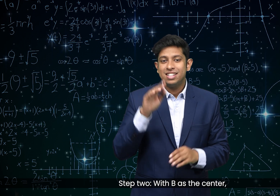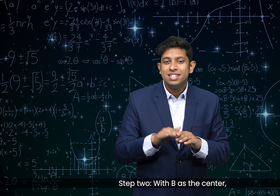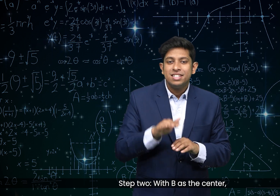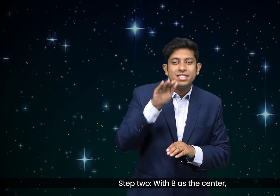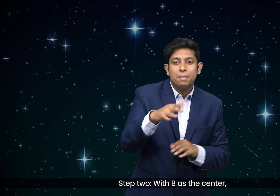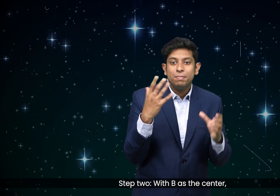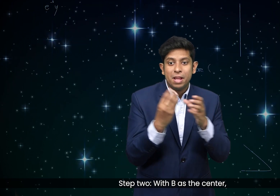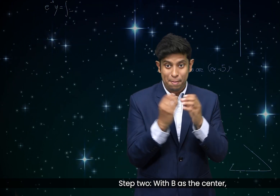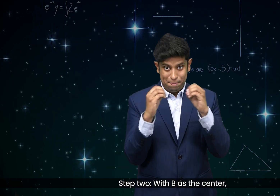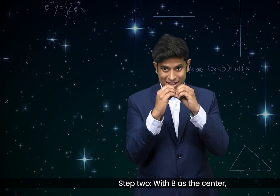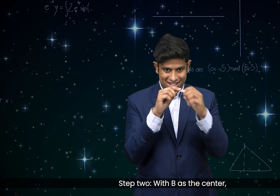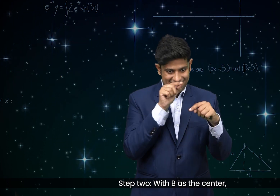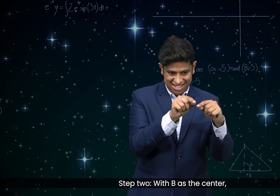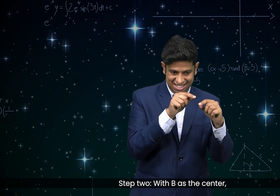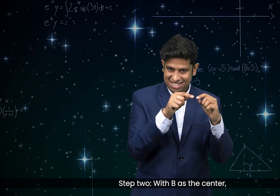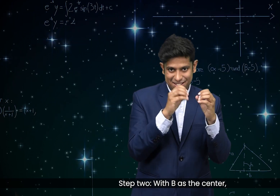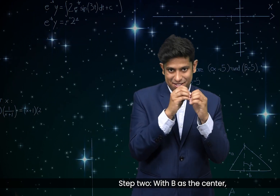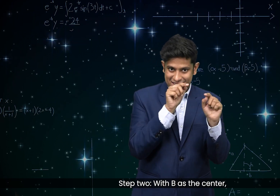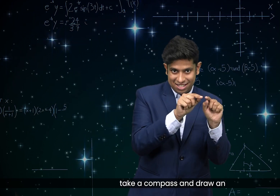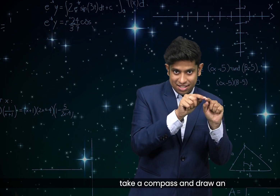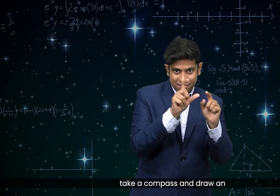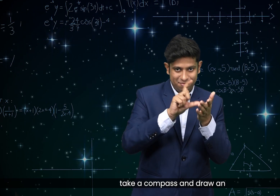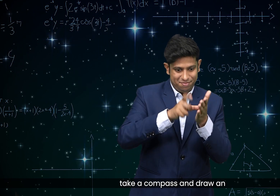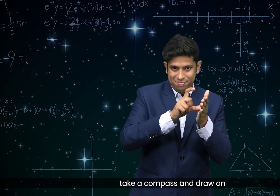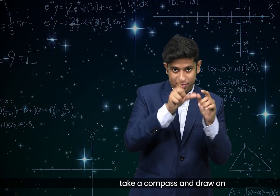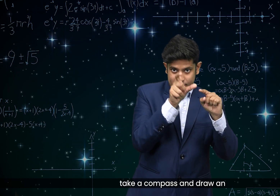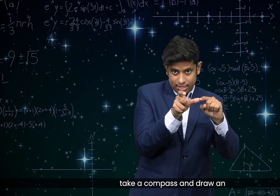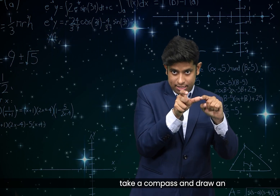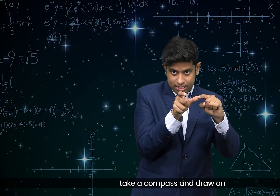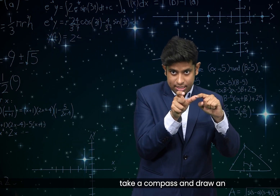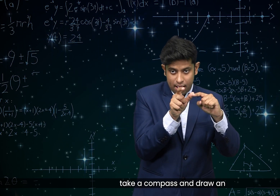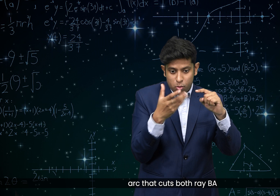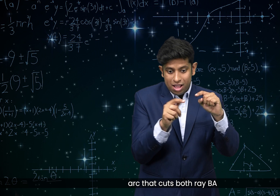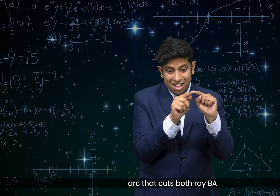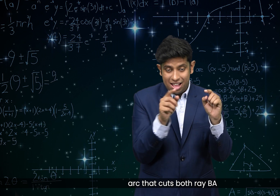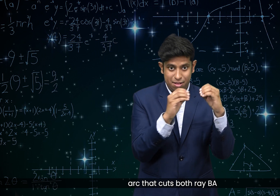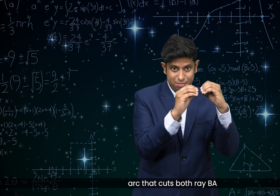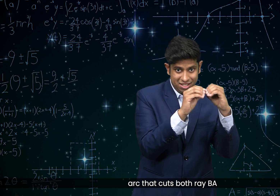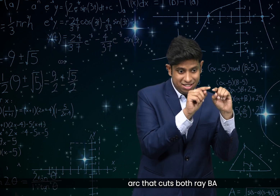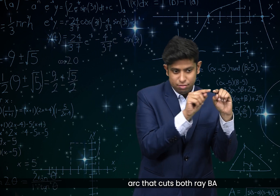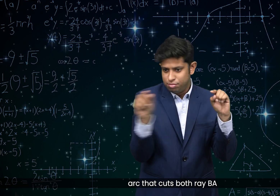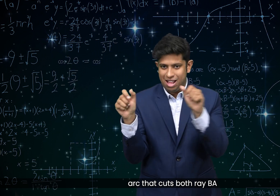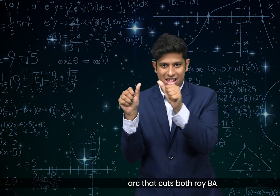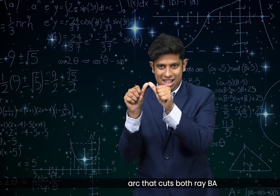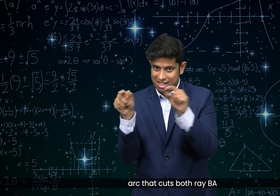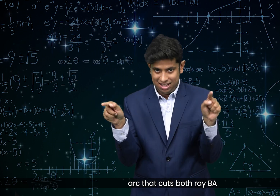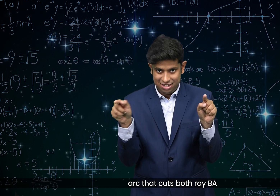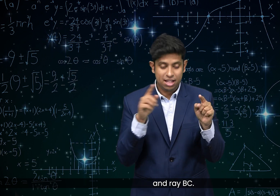Step 2. With B as the center, take a compass and draw an arc that cuts both ray BA and